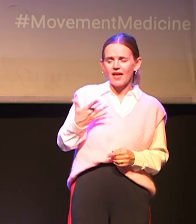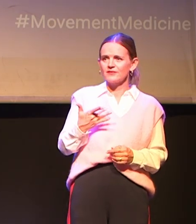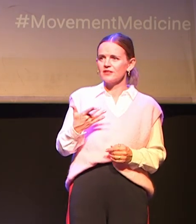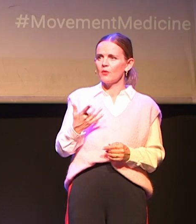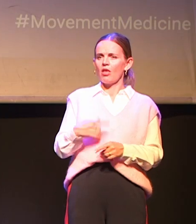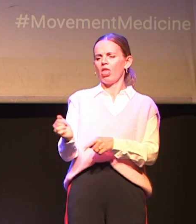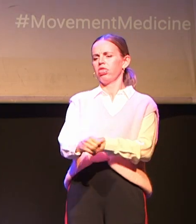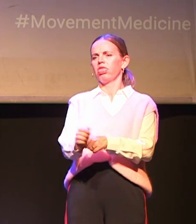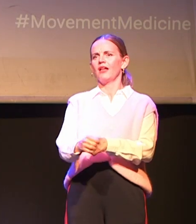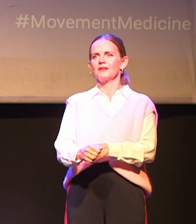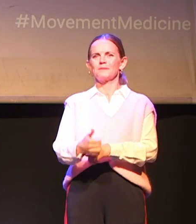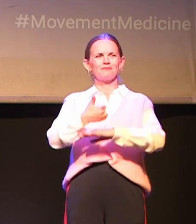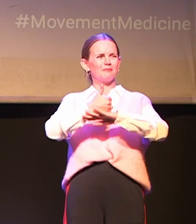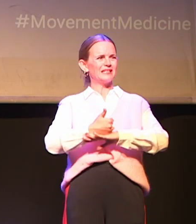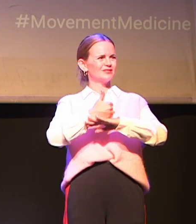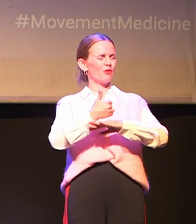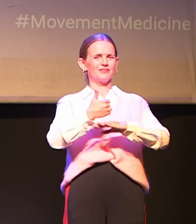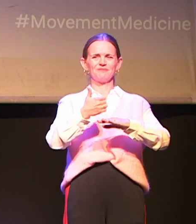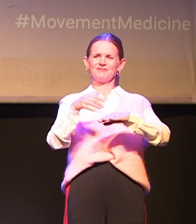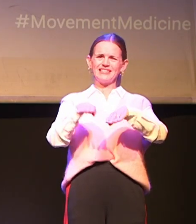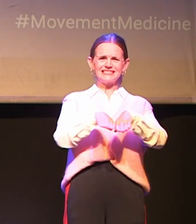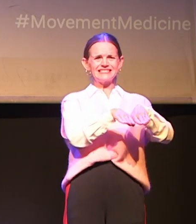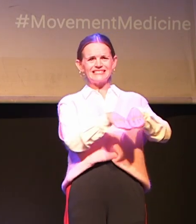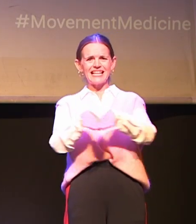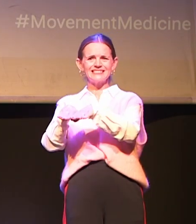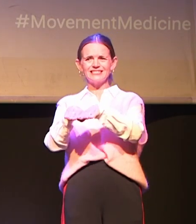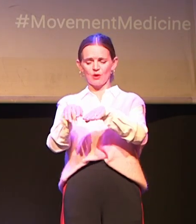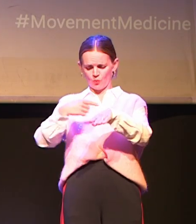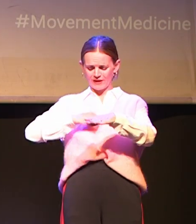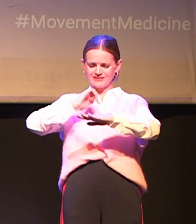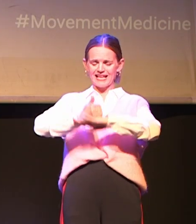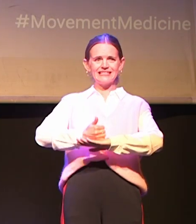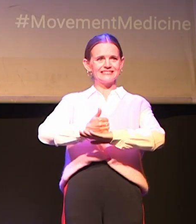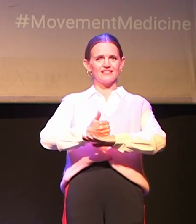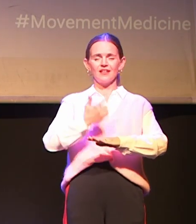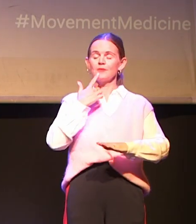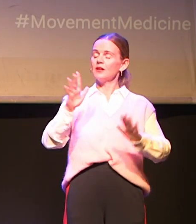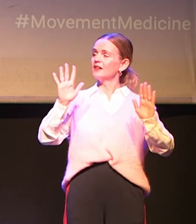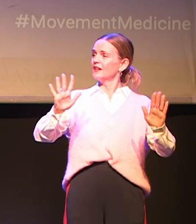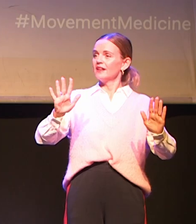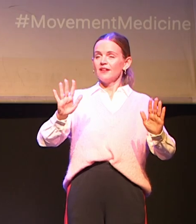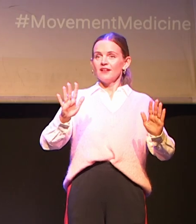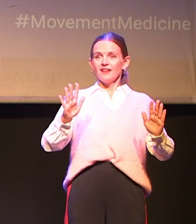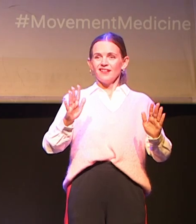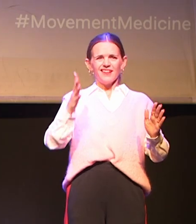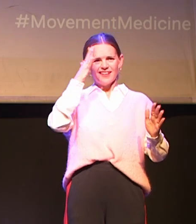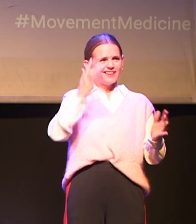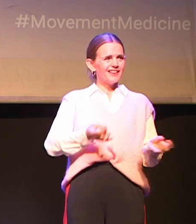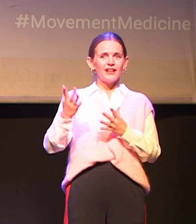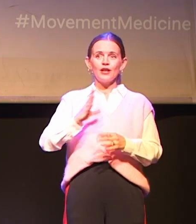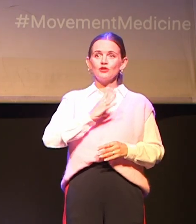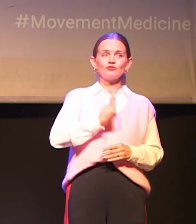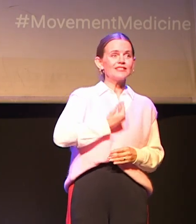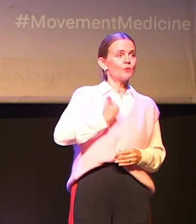lives based on some standards of humanity that we are setting. And I'm like, get the fuck over it. Trans woman, a